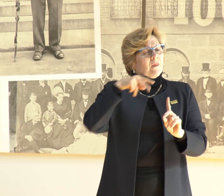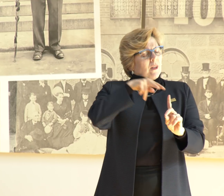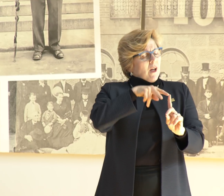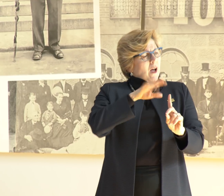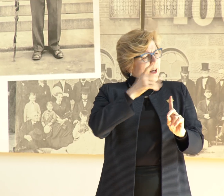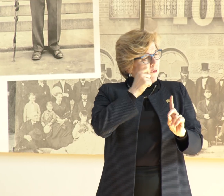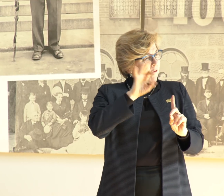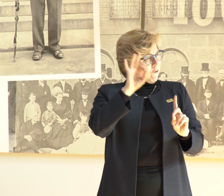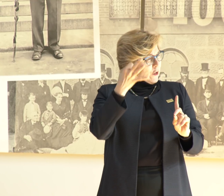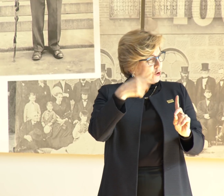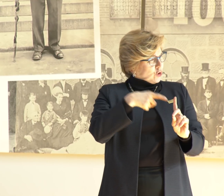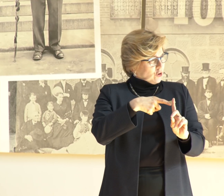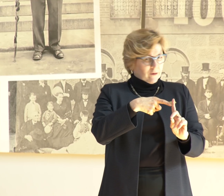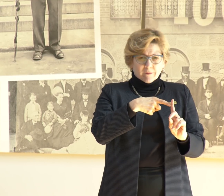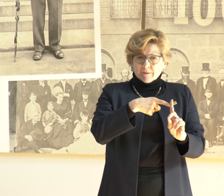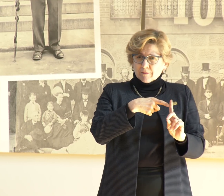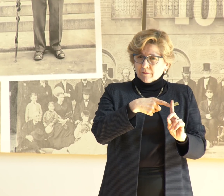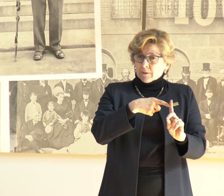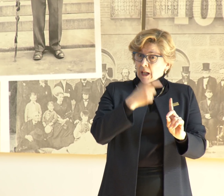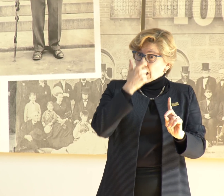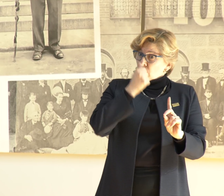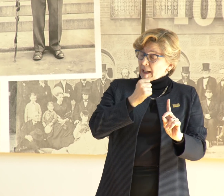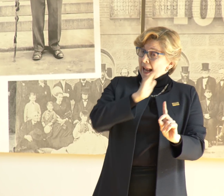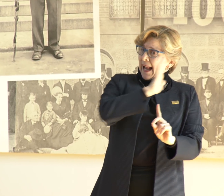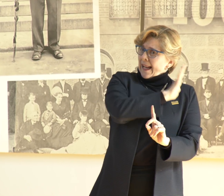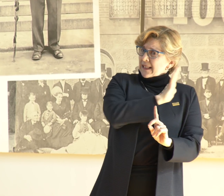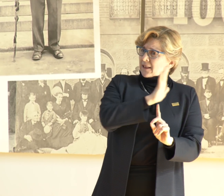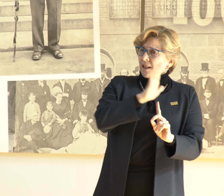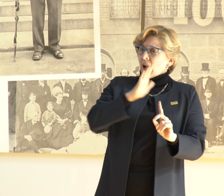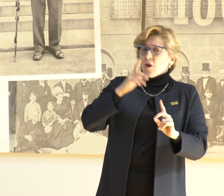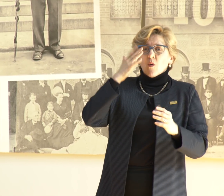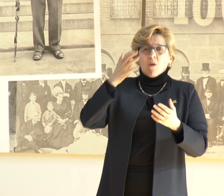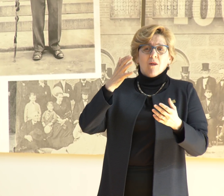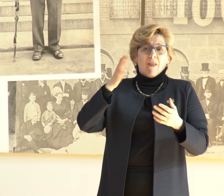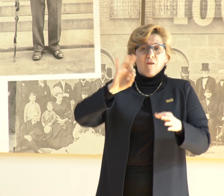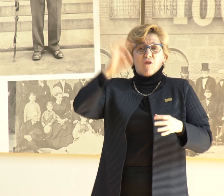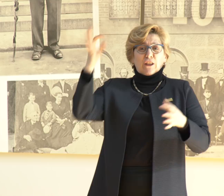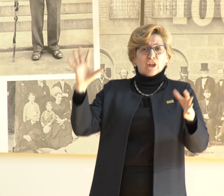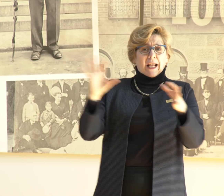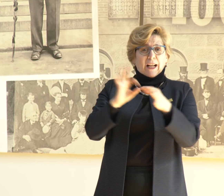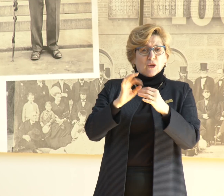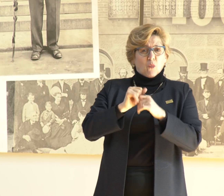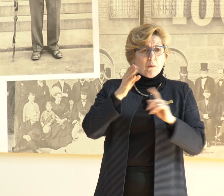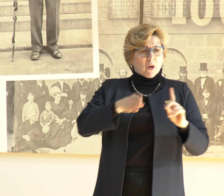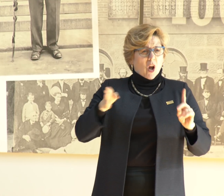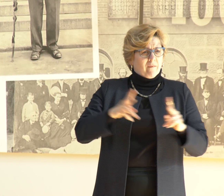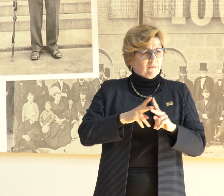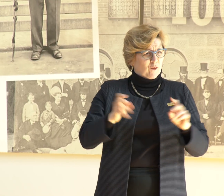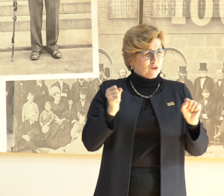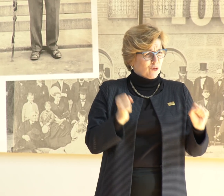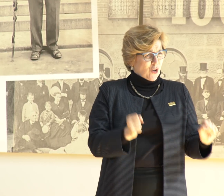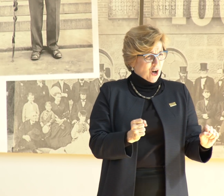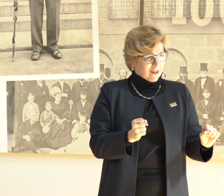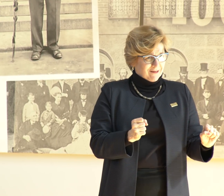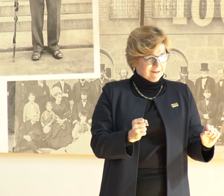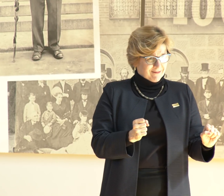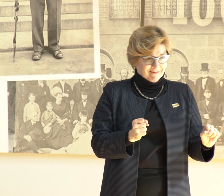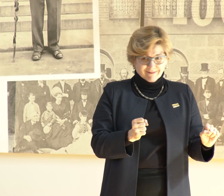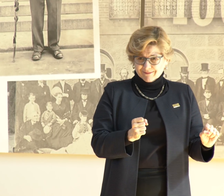very stage. And it's interesting that those plays were all French. The French connection